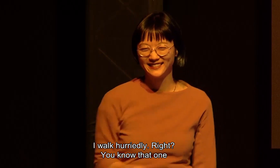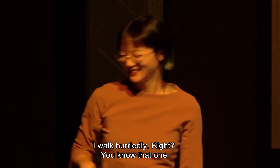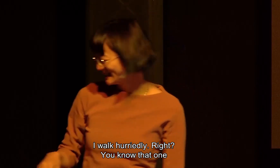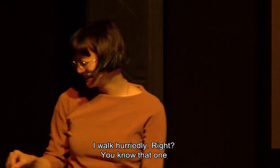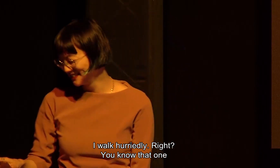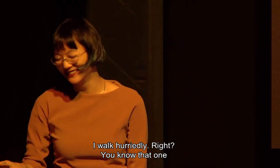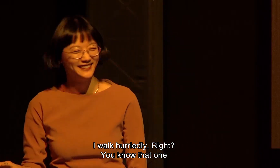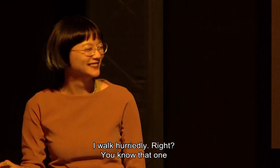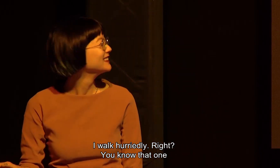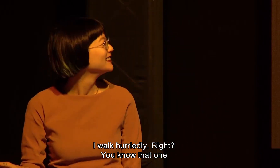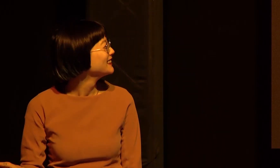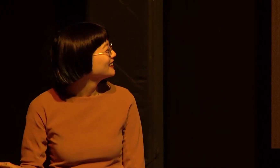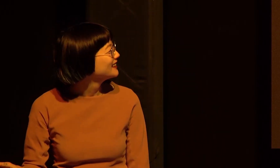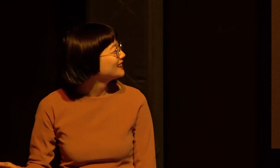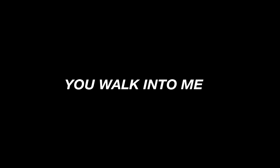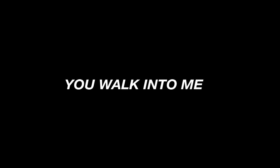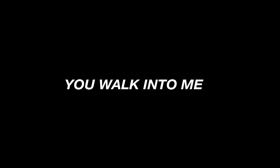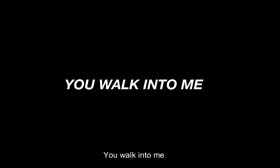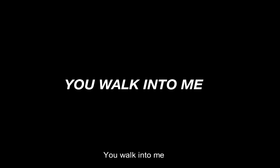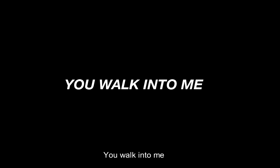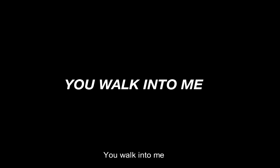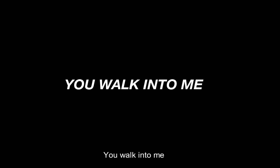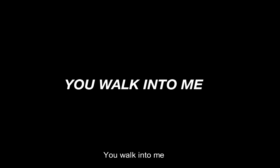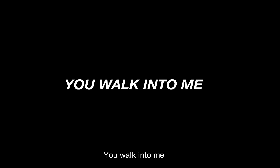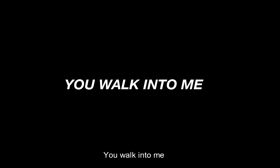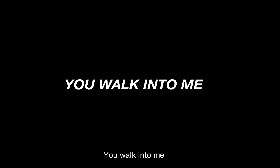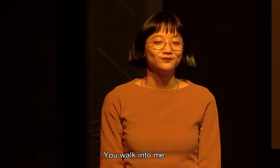Right? You know that one. You walk into me.